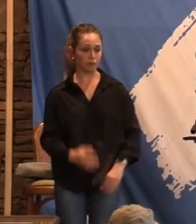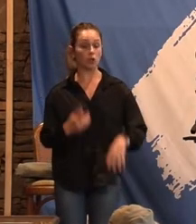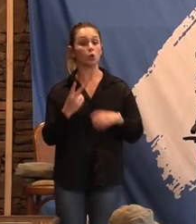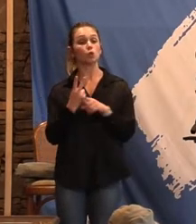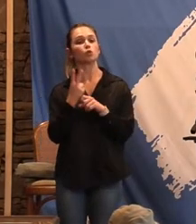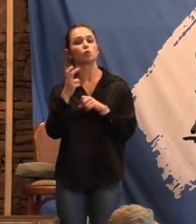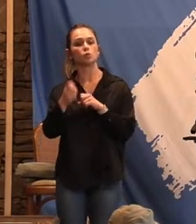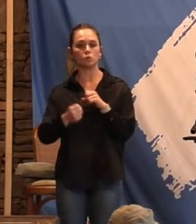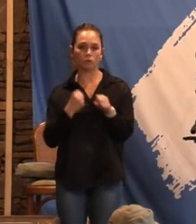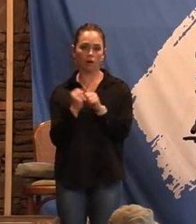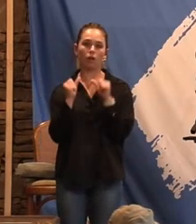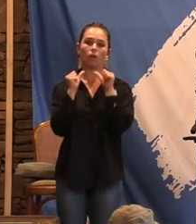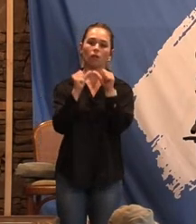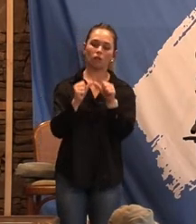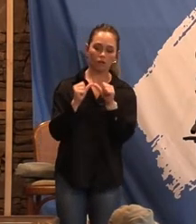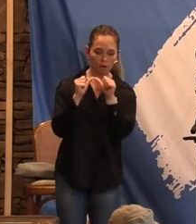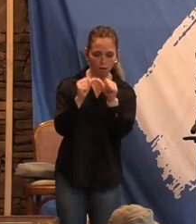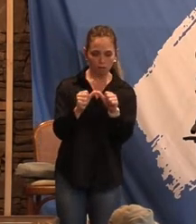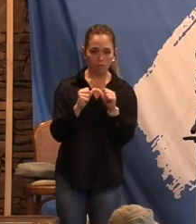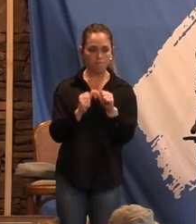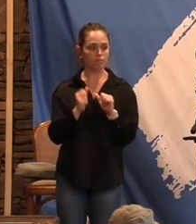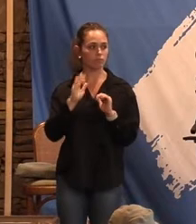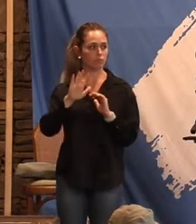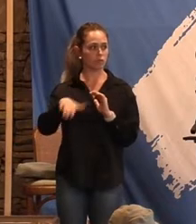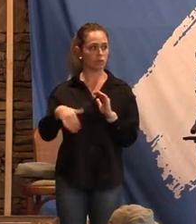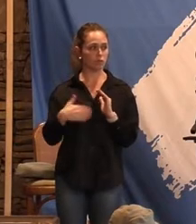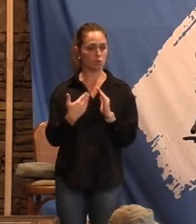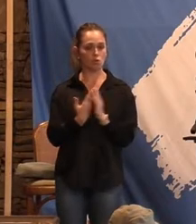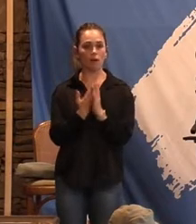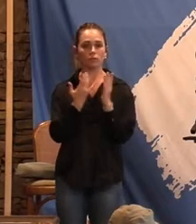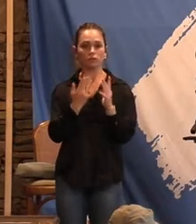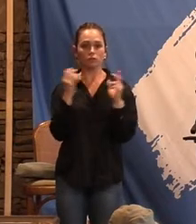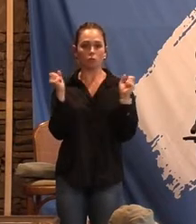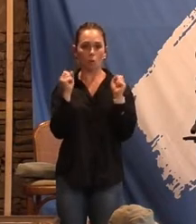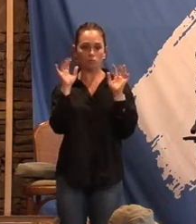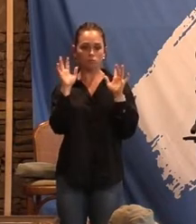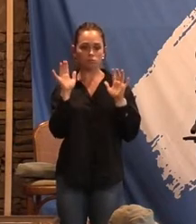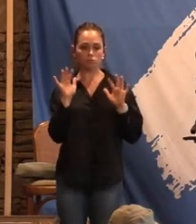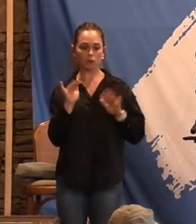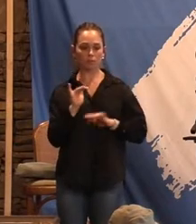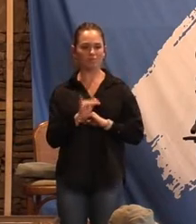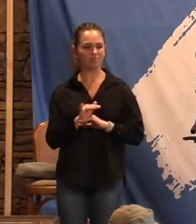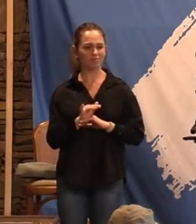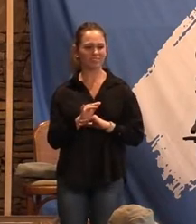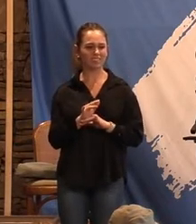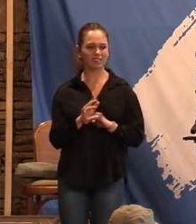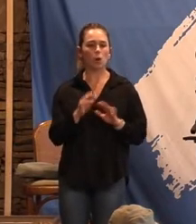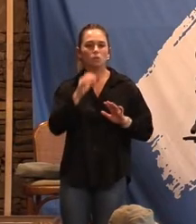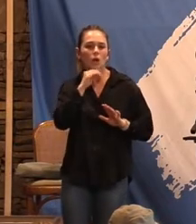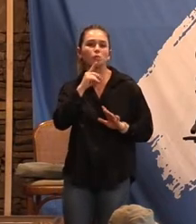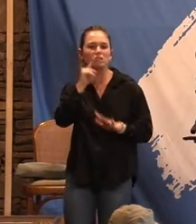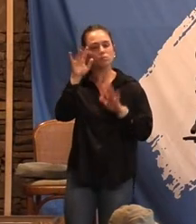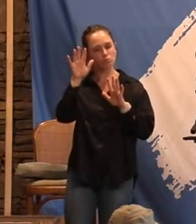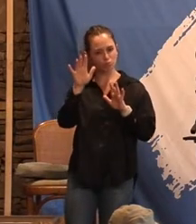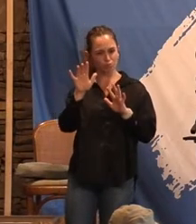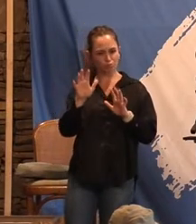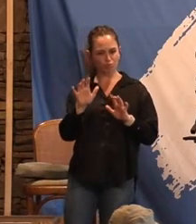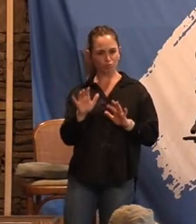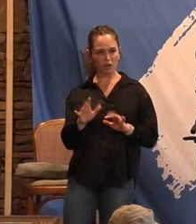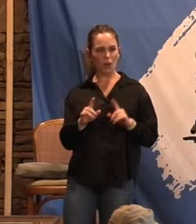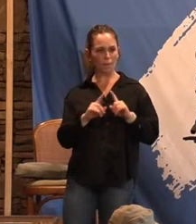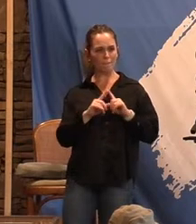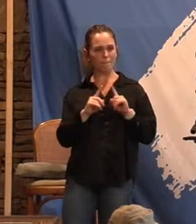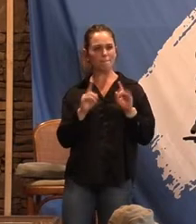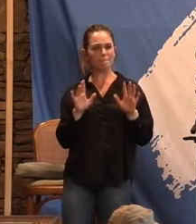2 years this had been going on and brought us to this cold, snowy night. Now, it wasn't actually snowing, but